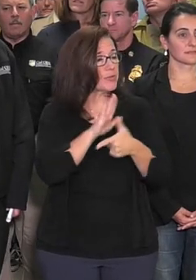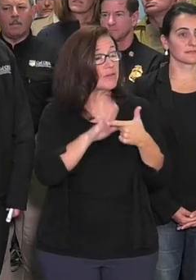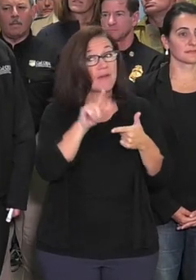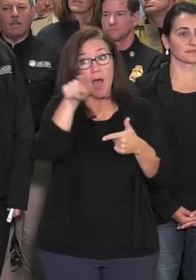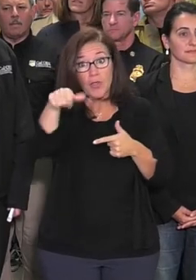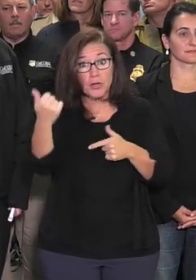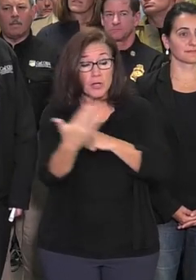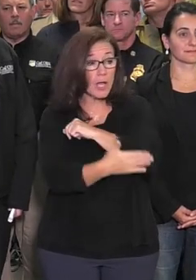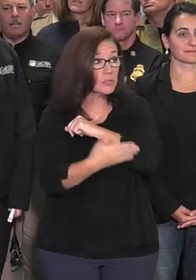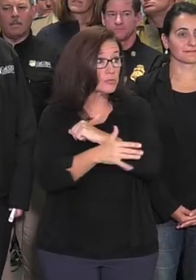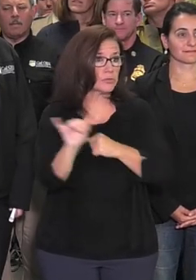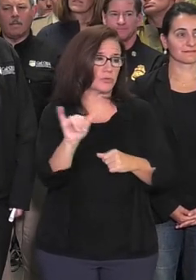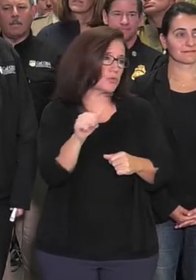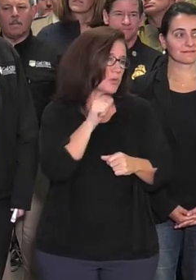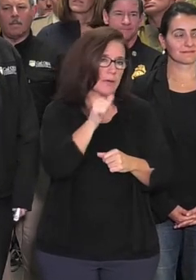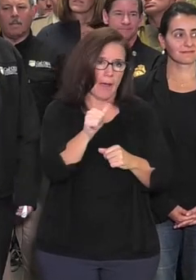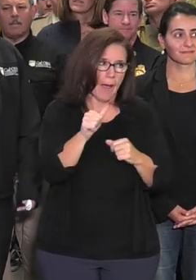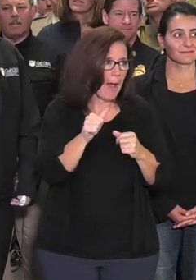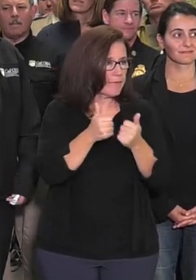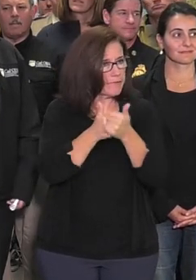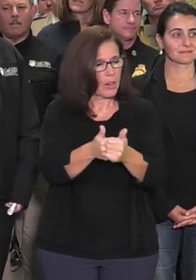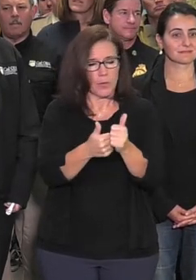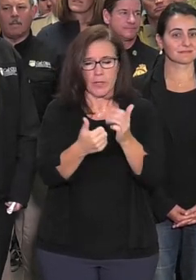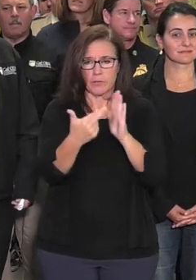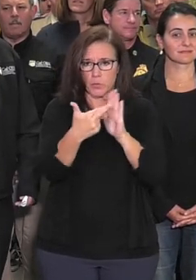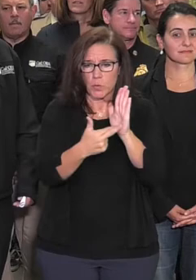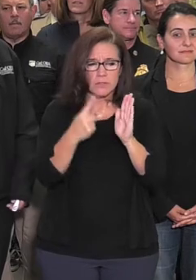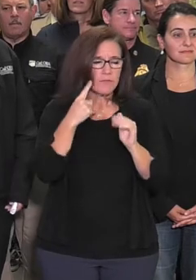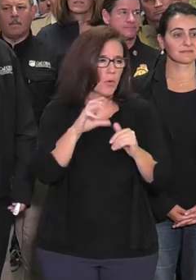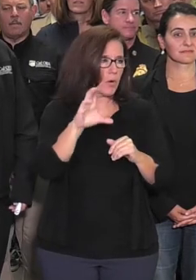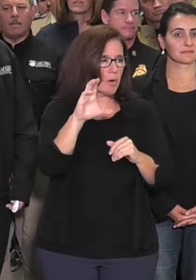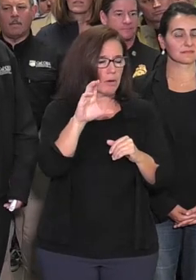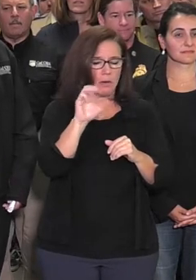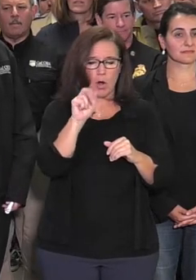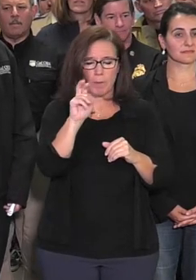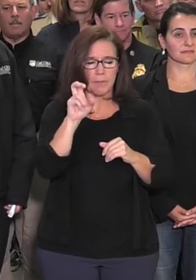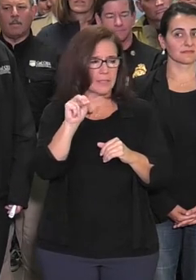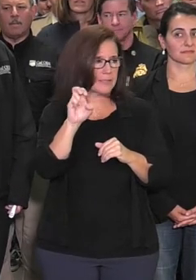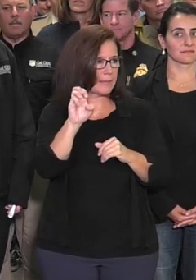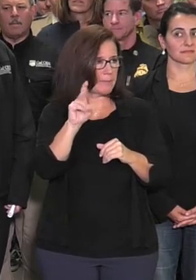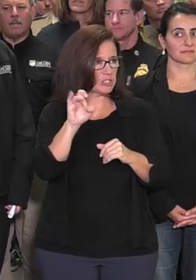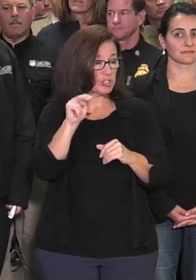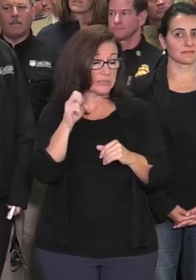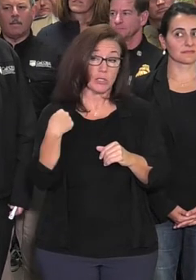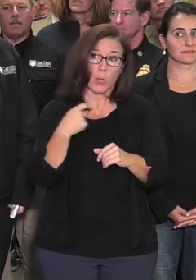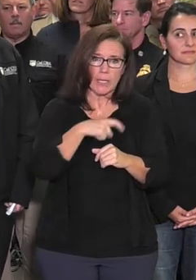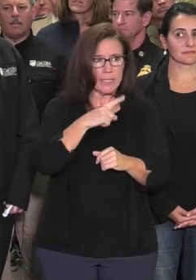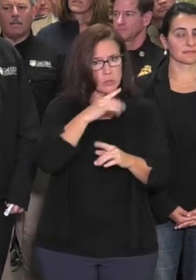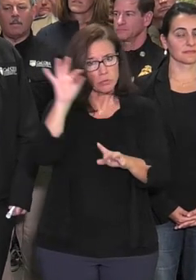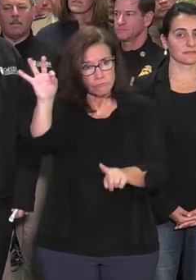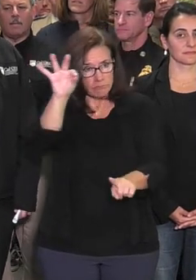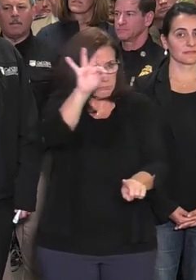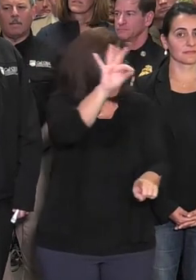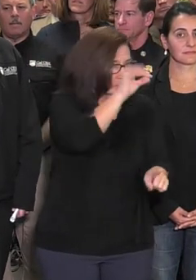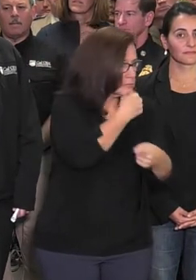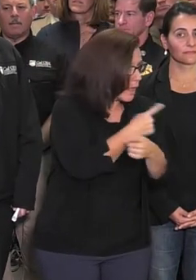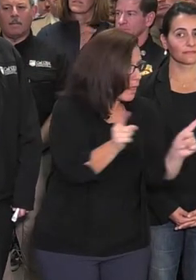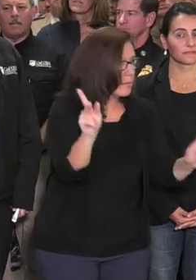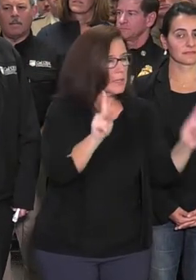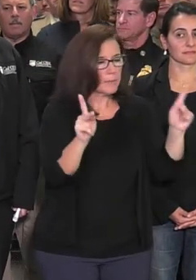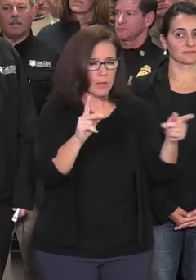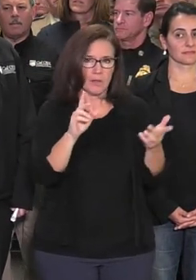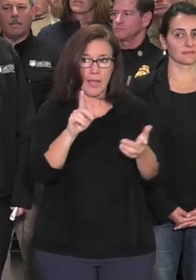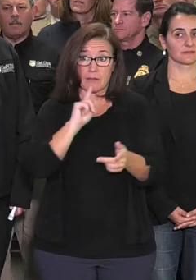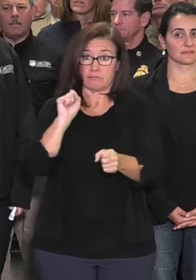own neighborhoods and state, but also missionaries to spread the word that we do need to make a change in the way